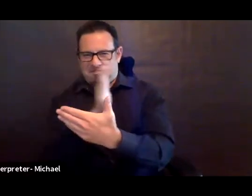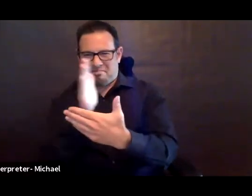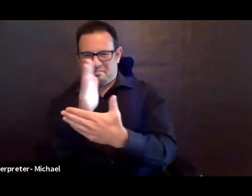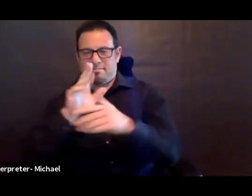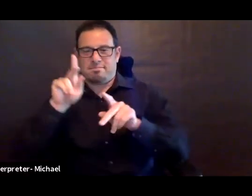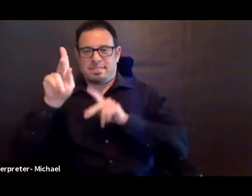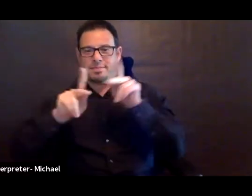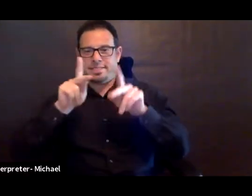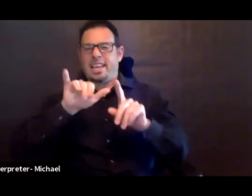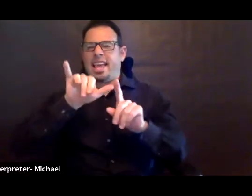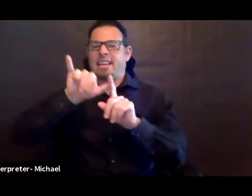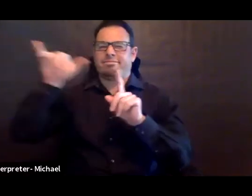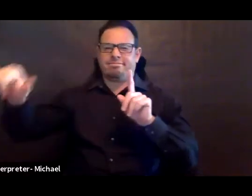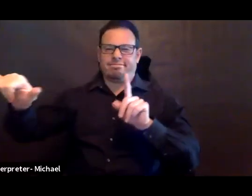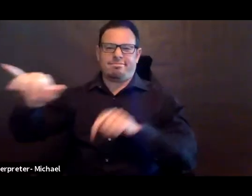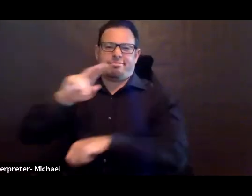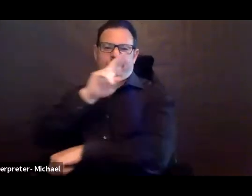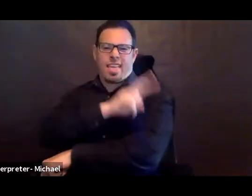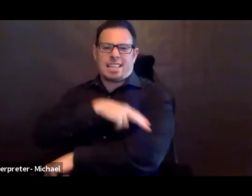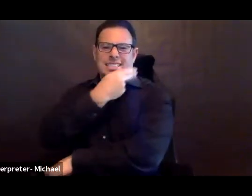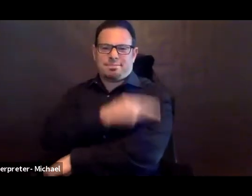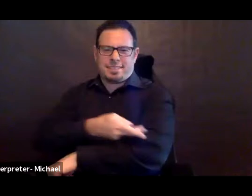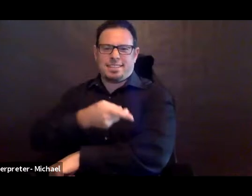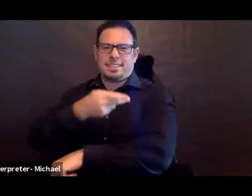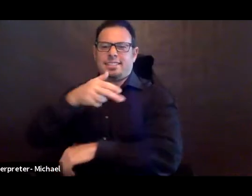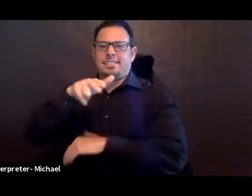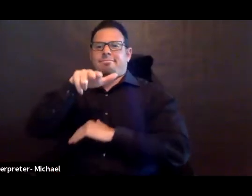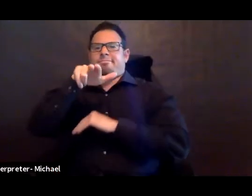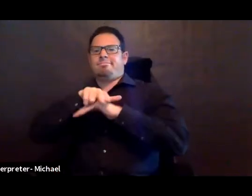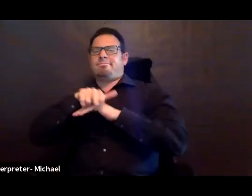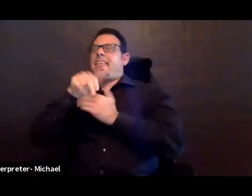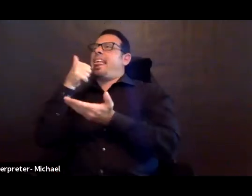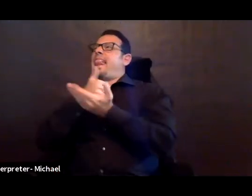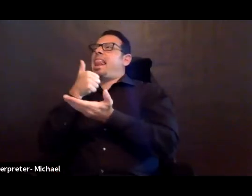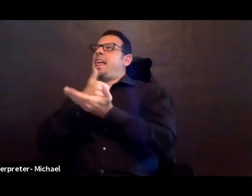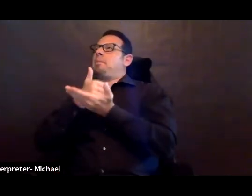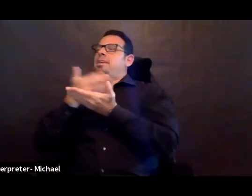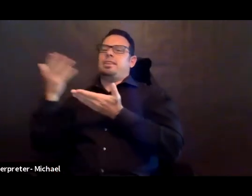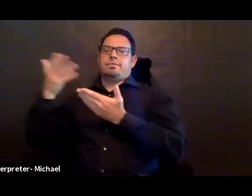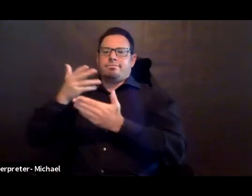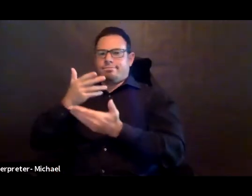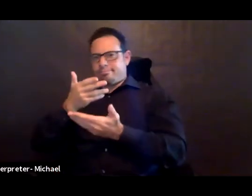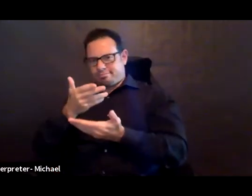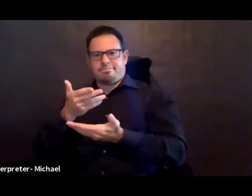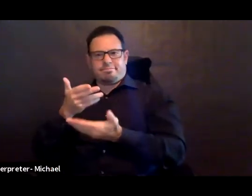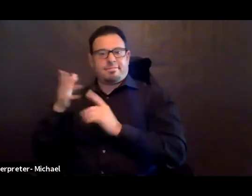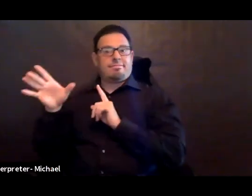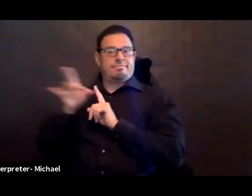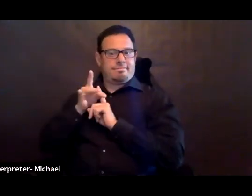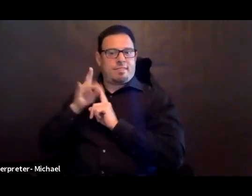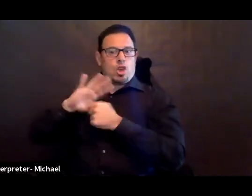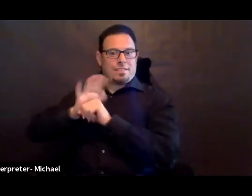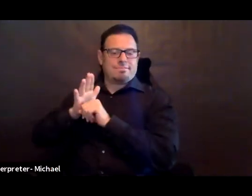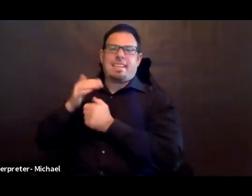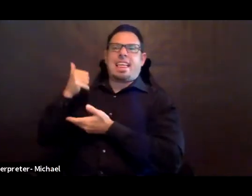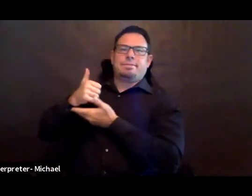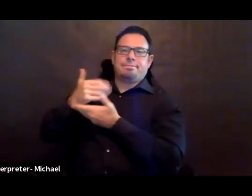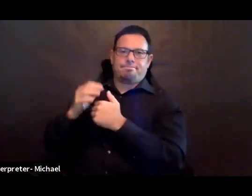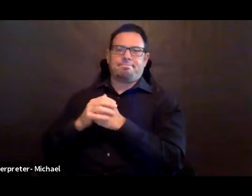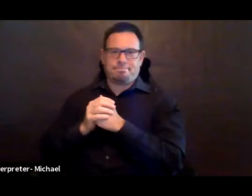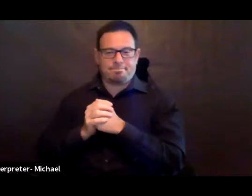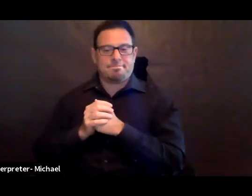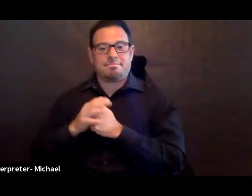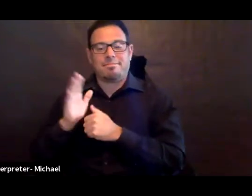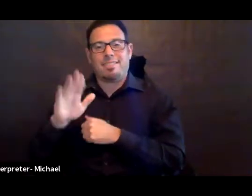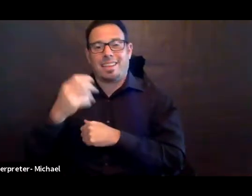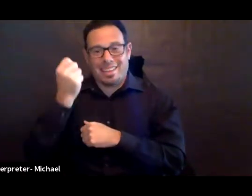in use increasing in recent days as well. On the vaccine front, our pace of vaccinations has actually been